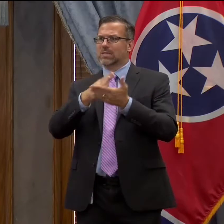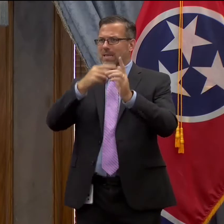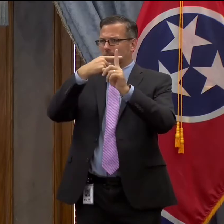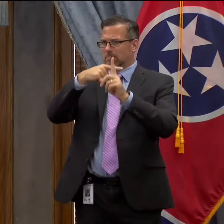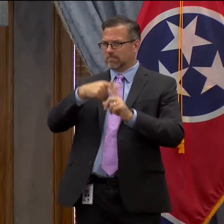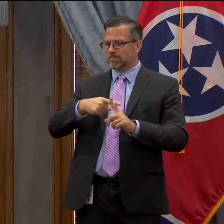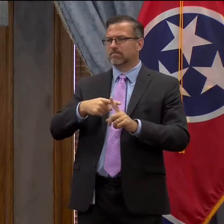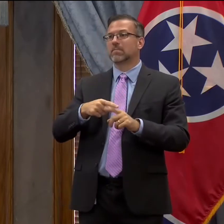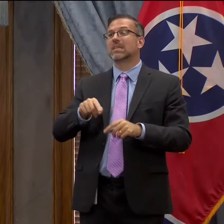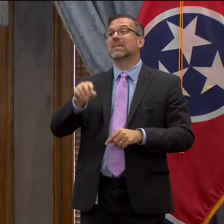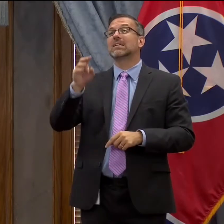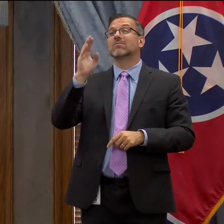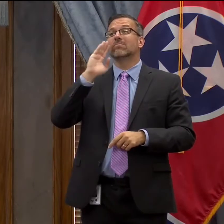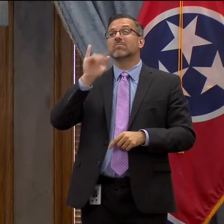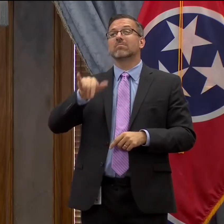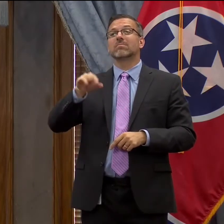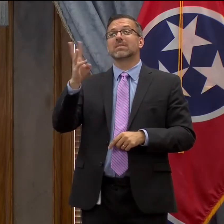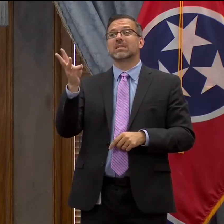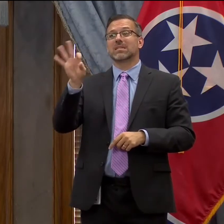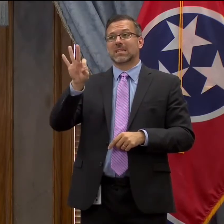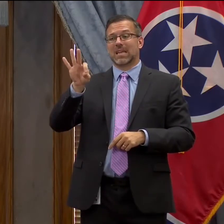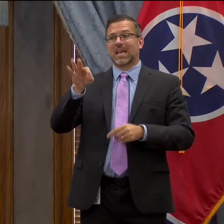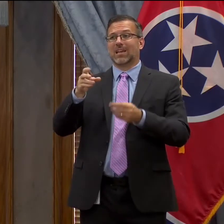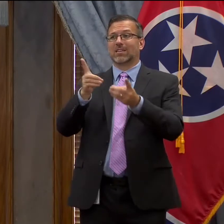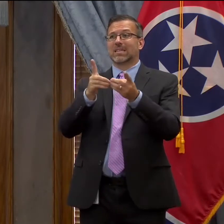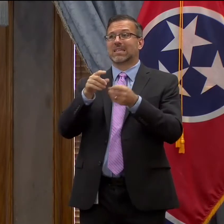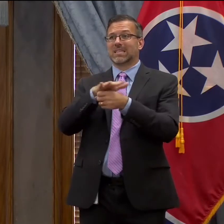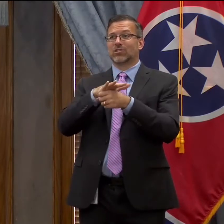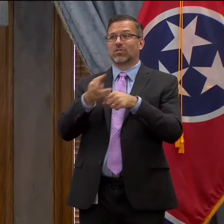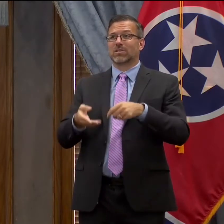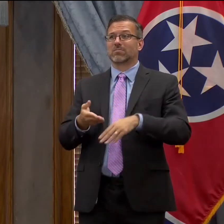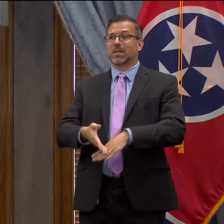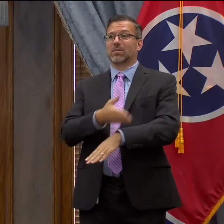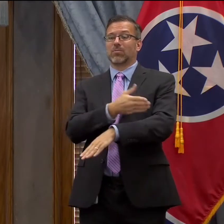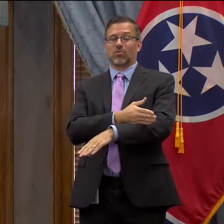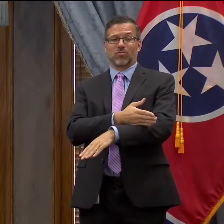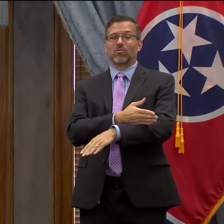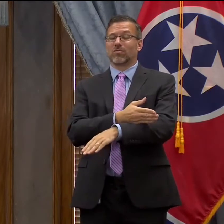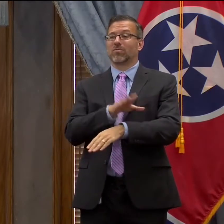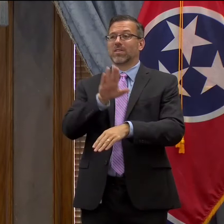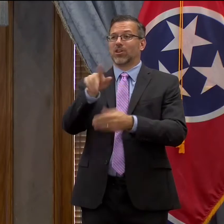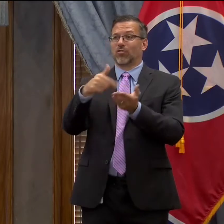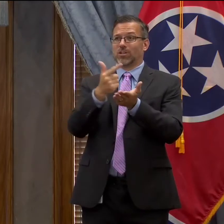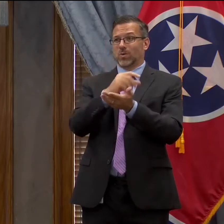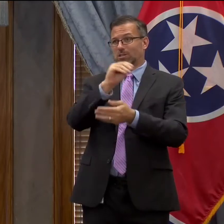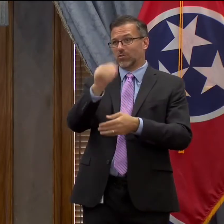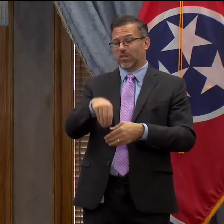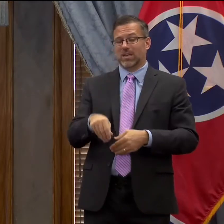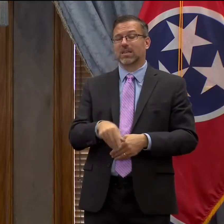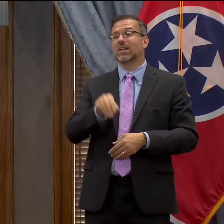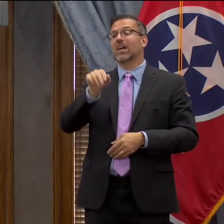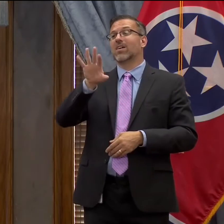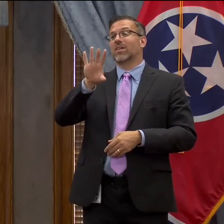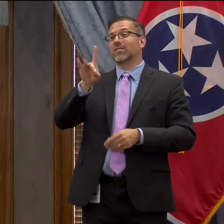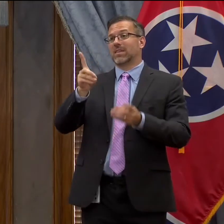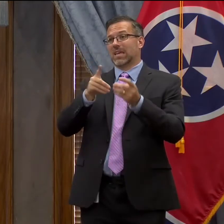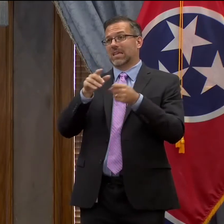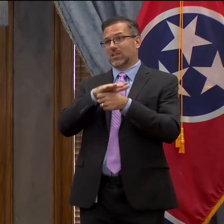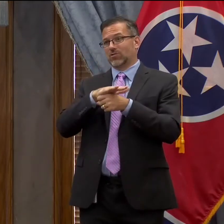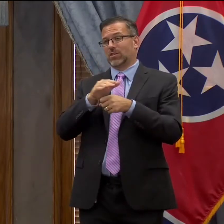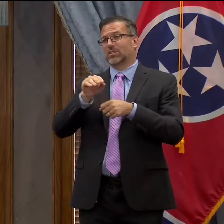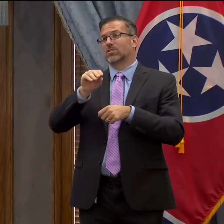those. 69 districts improved their graduation rates from 2019 to 2020. 58 districts